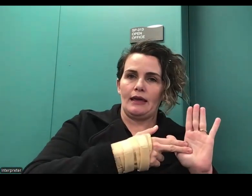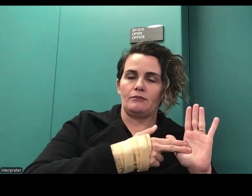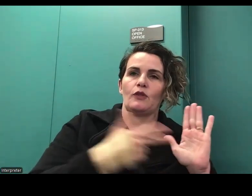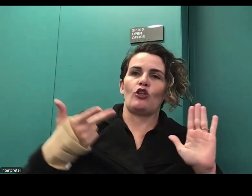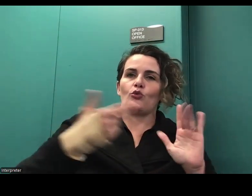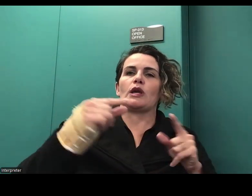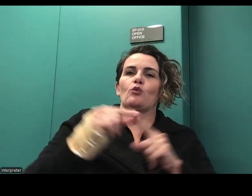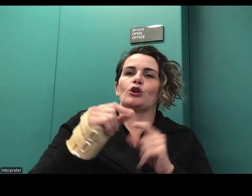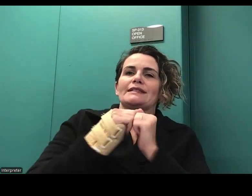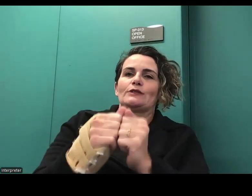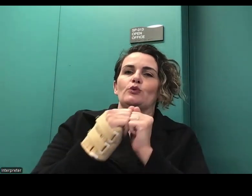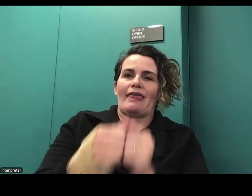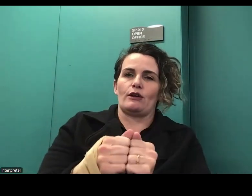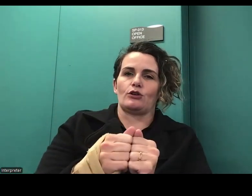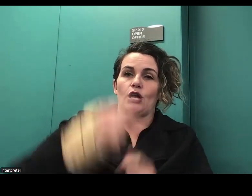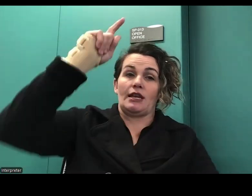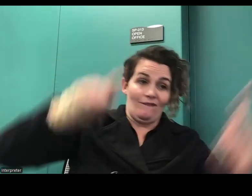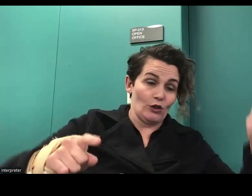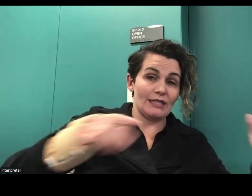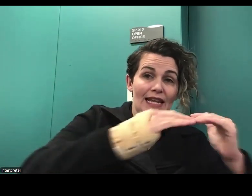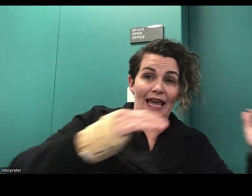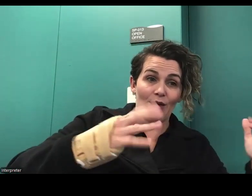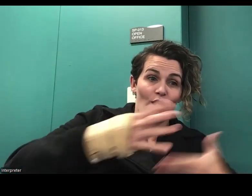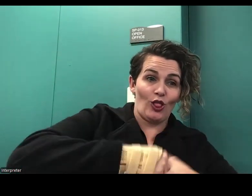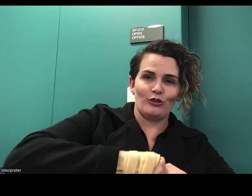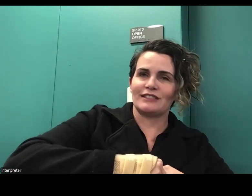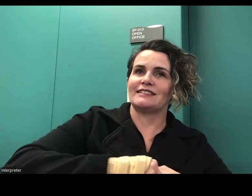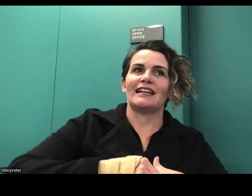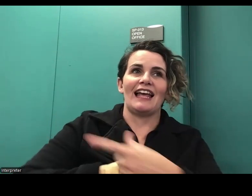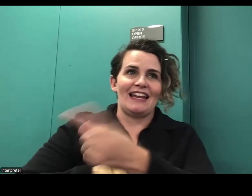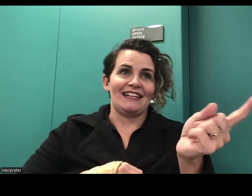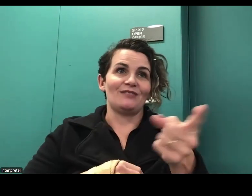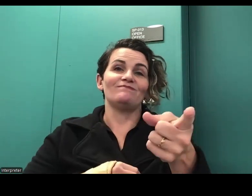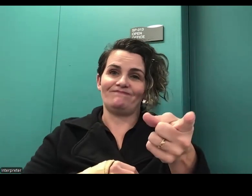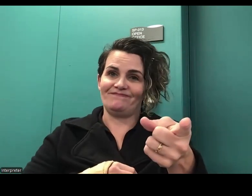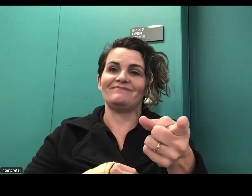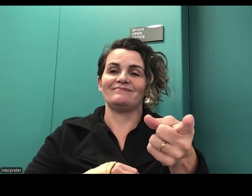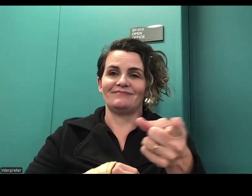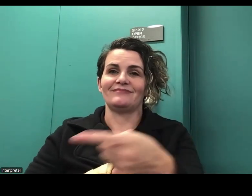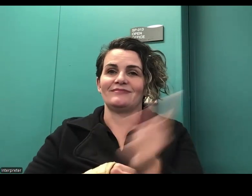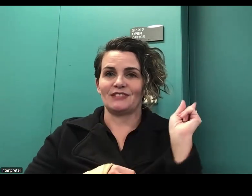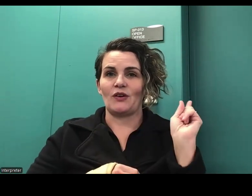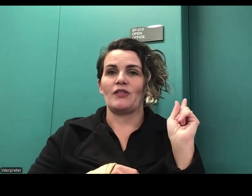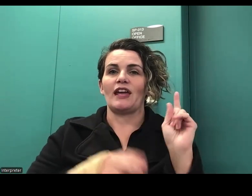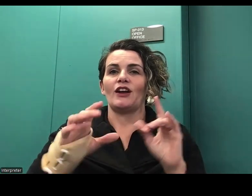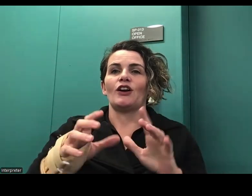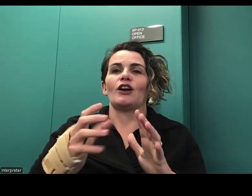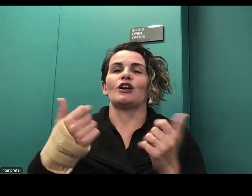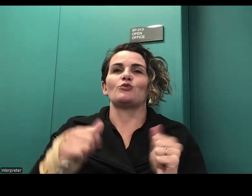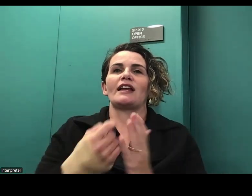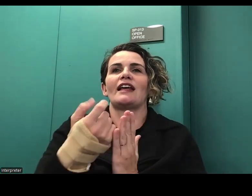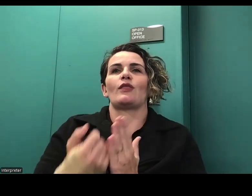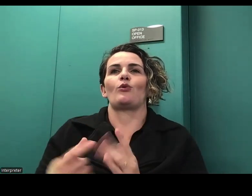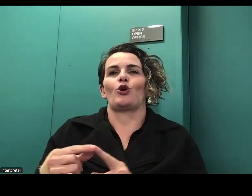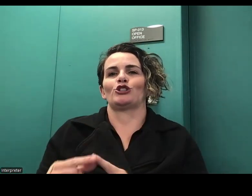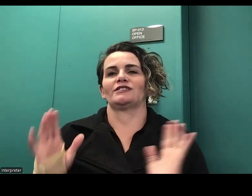Yeah, the look on your face means that you are thinking what everyone else is thinking, and therefore they're taking the words out.